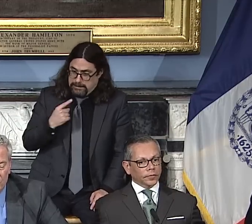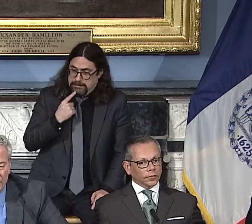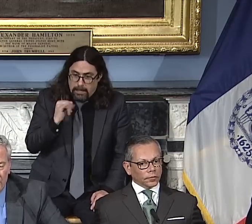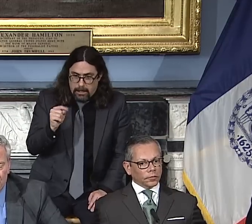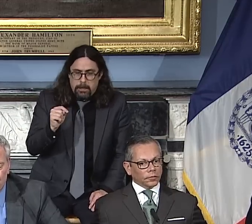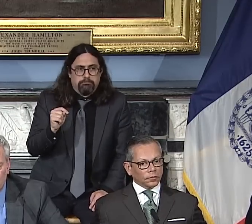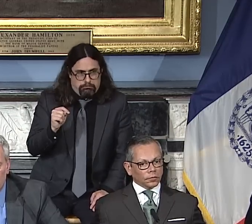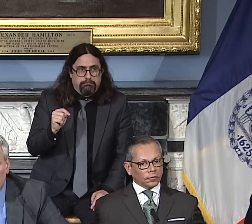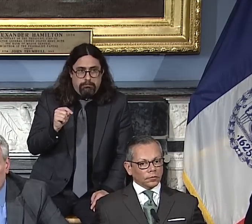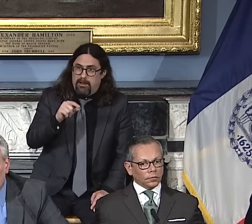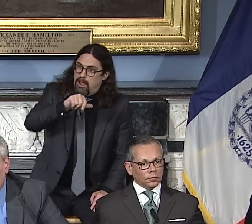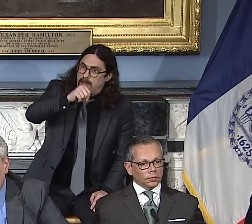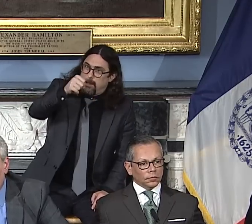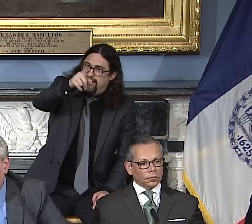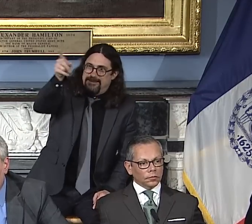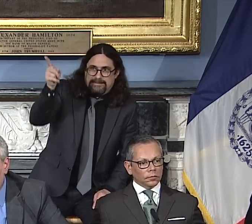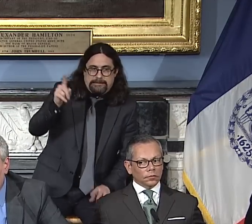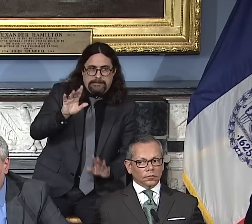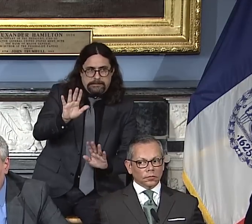give you a quick answer.